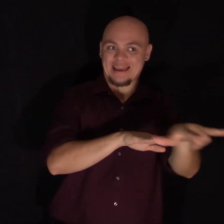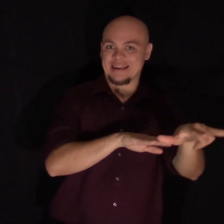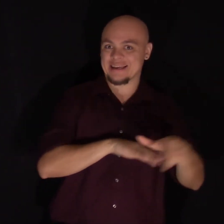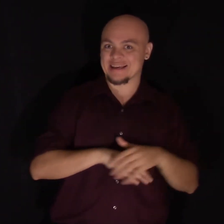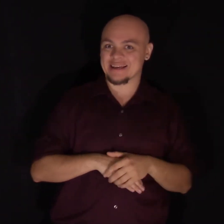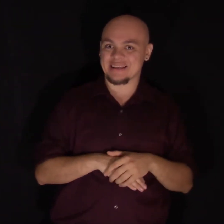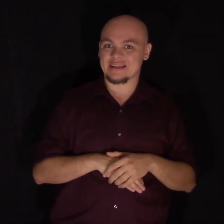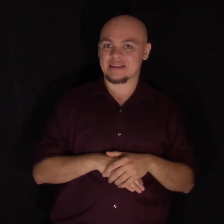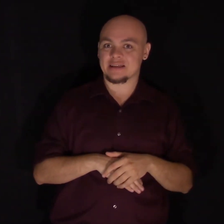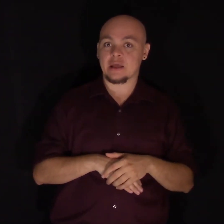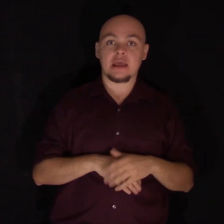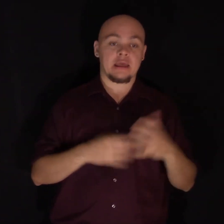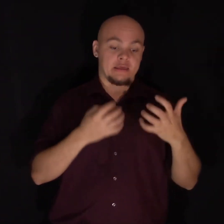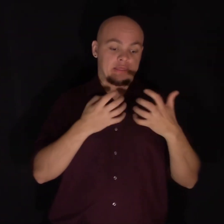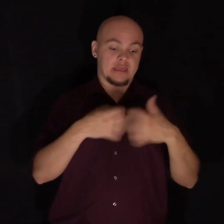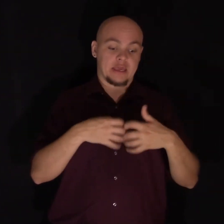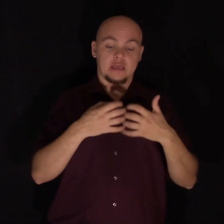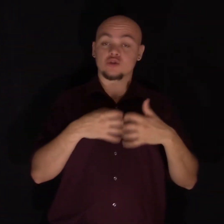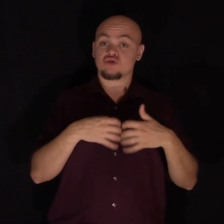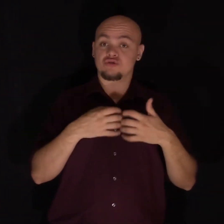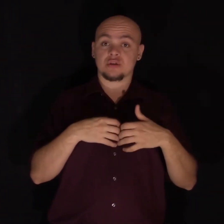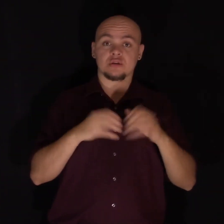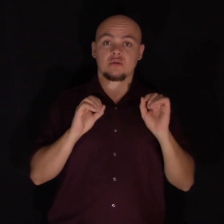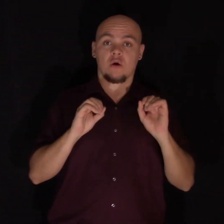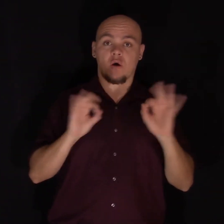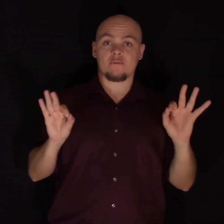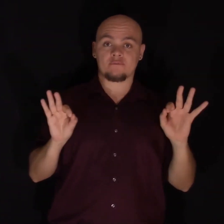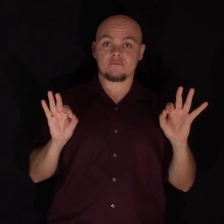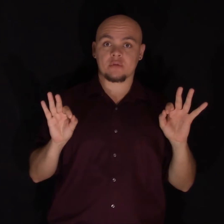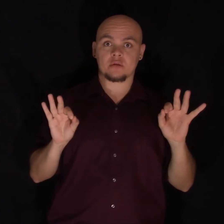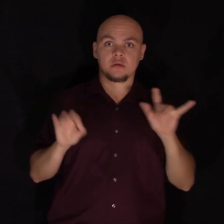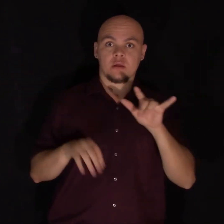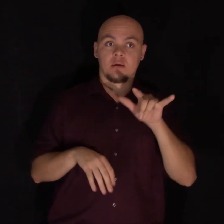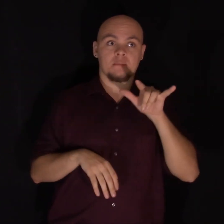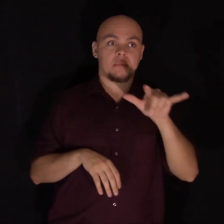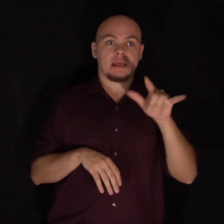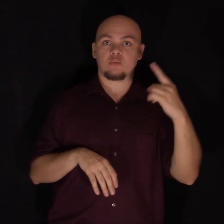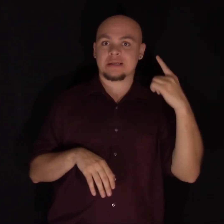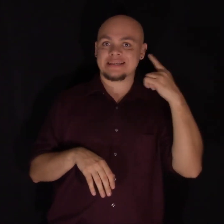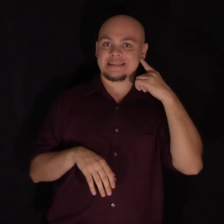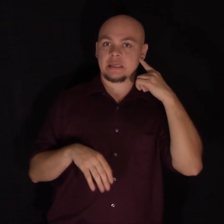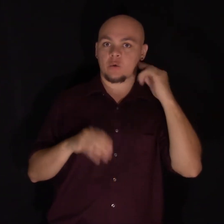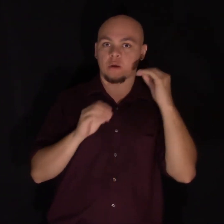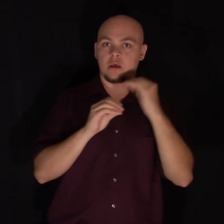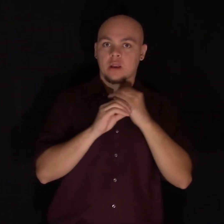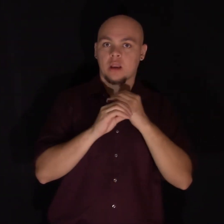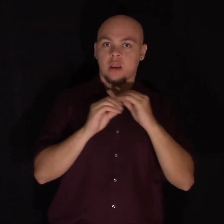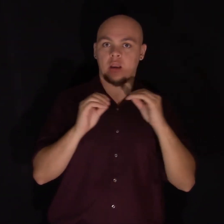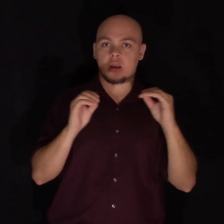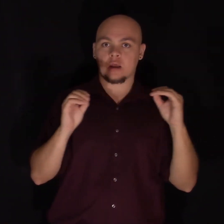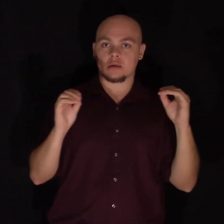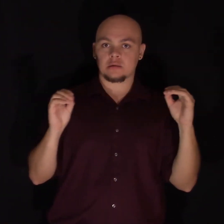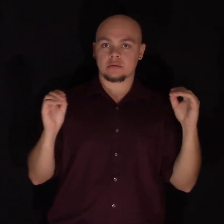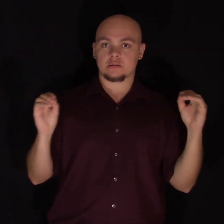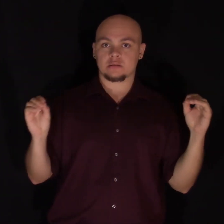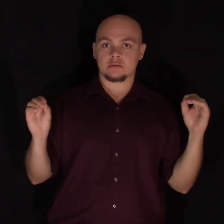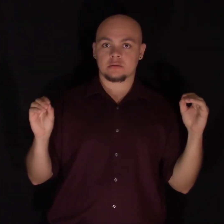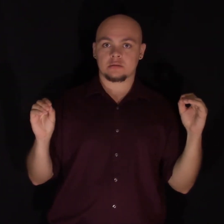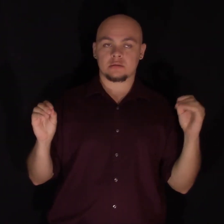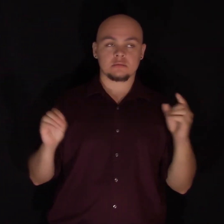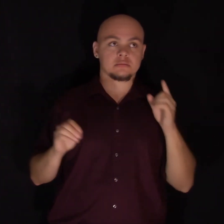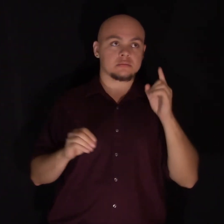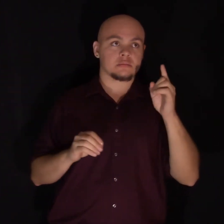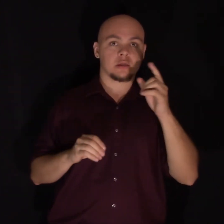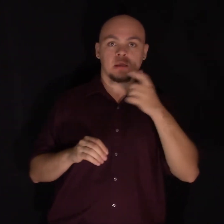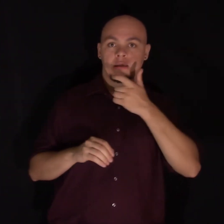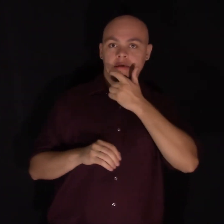He turns off the engines. Now imagine being on a plane with no sound. And then he says 3 words,